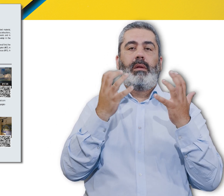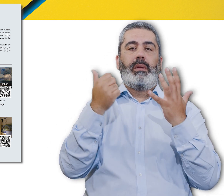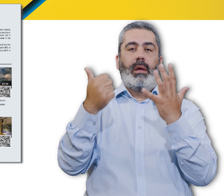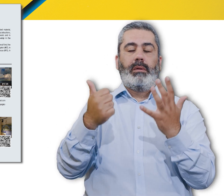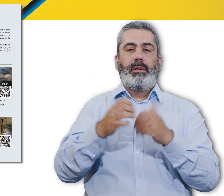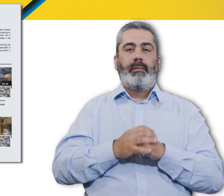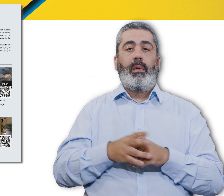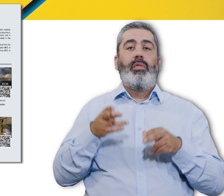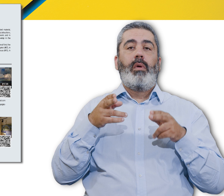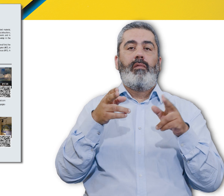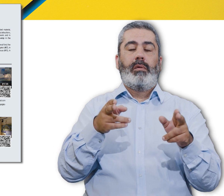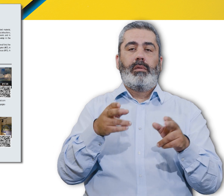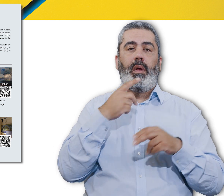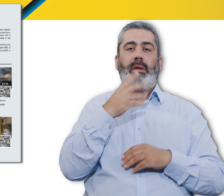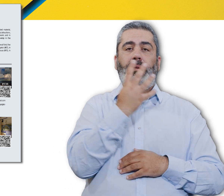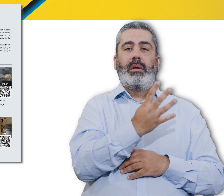22,843. Email